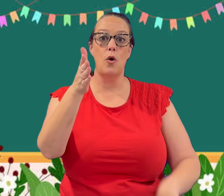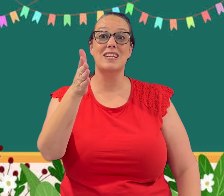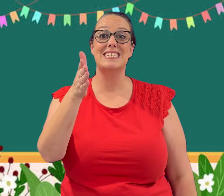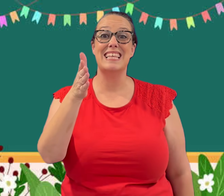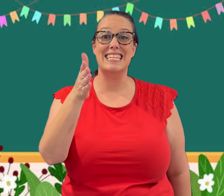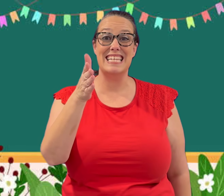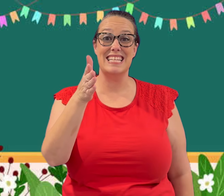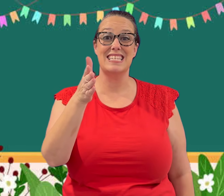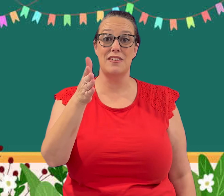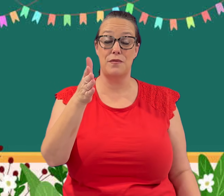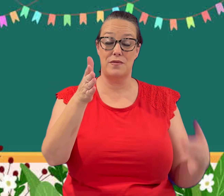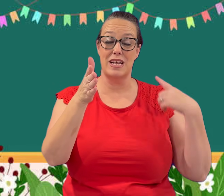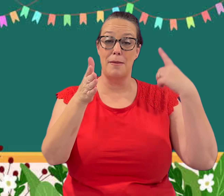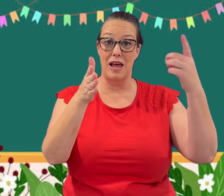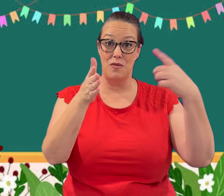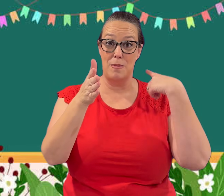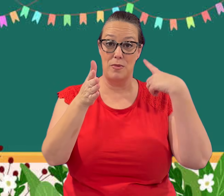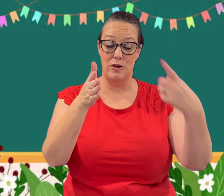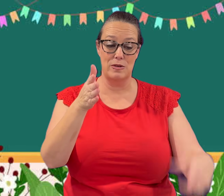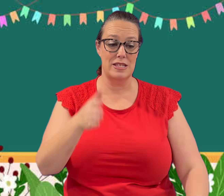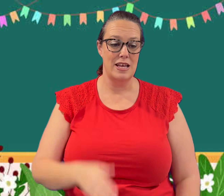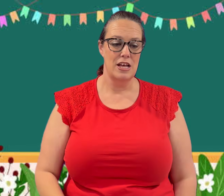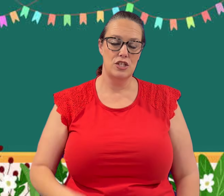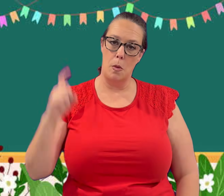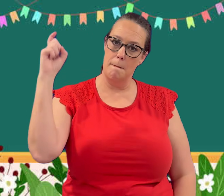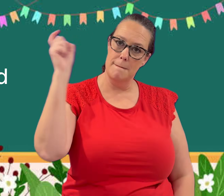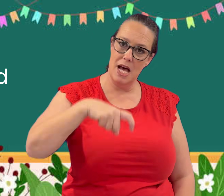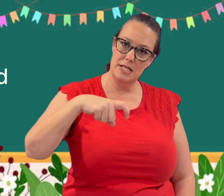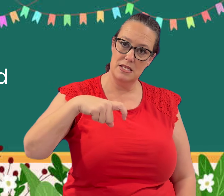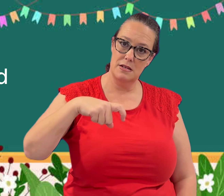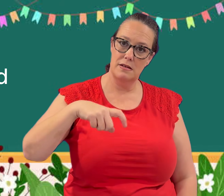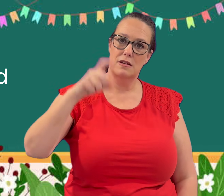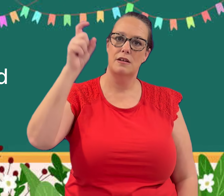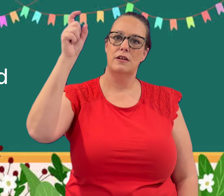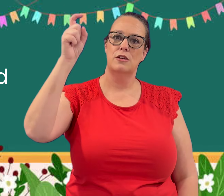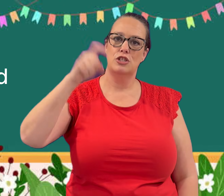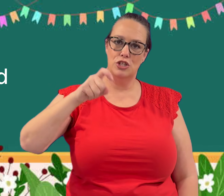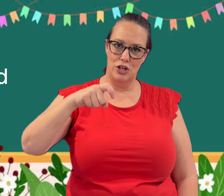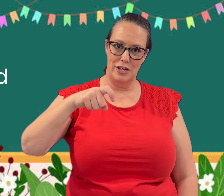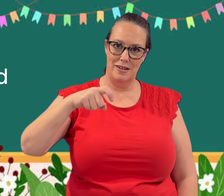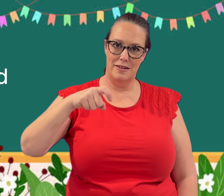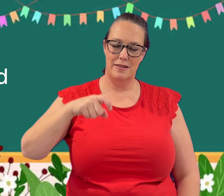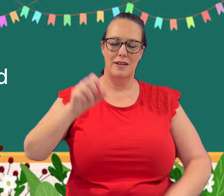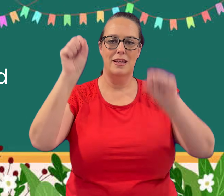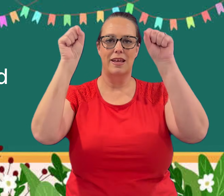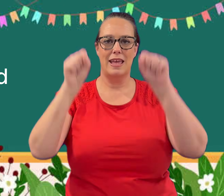into that tense of timeline. Remember those? So must, should,